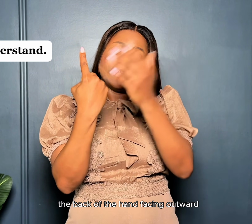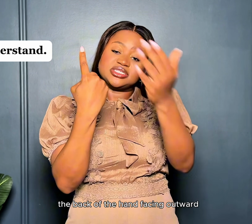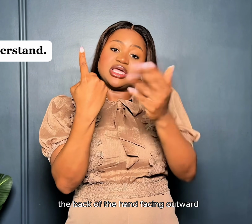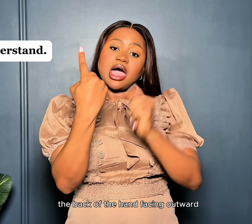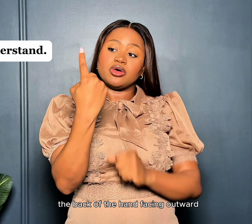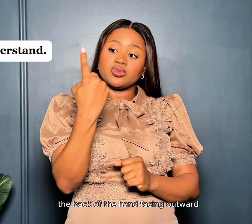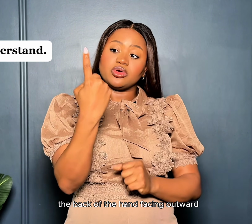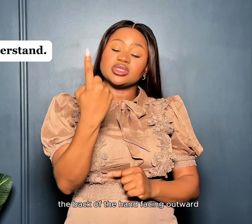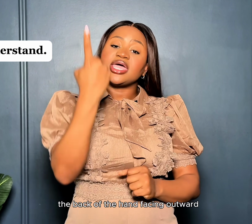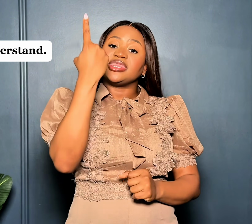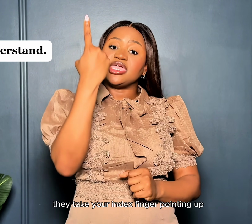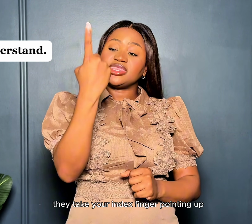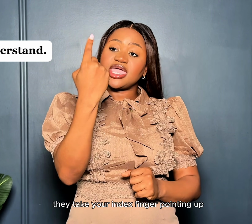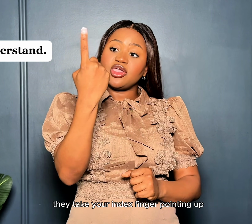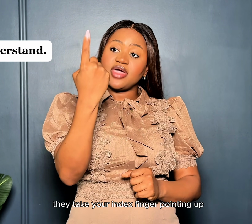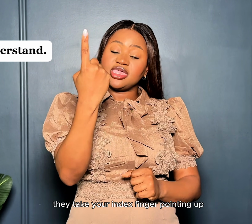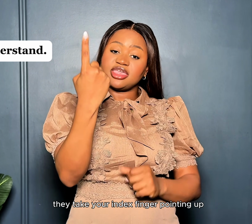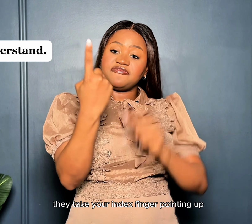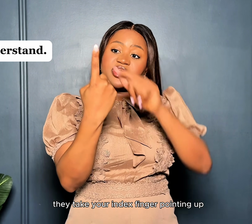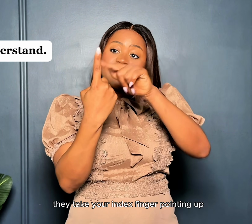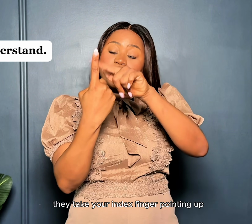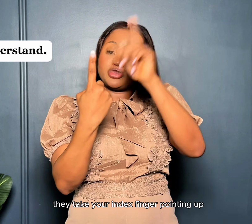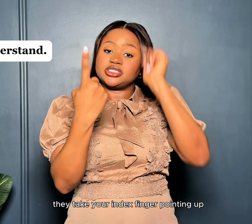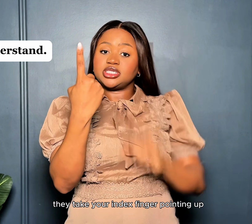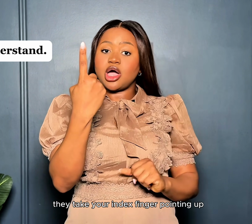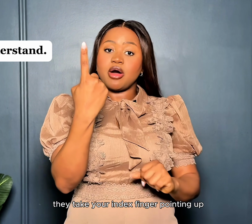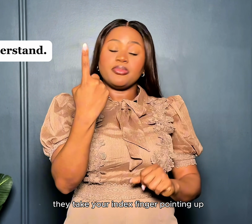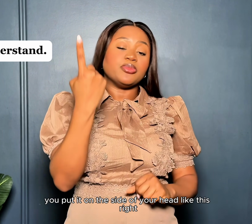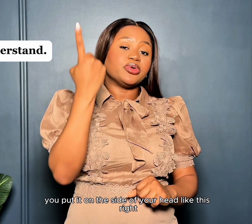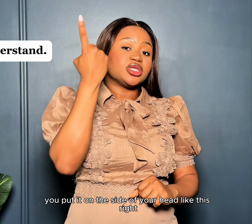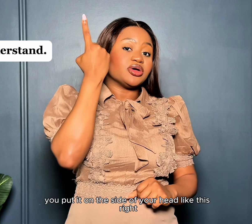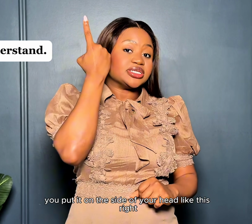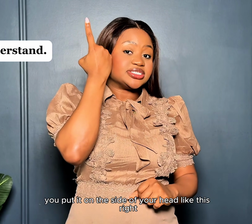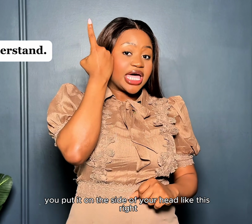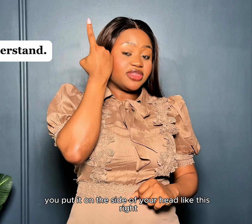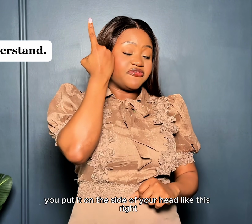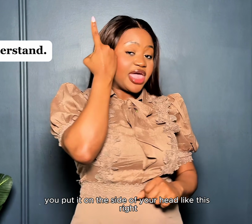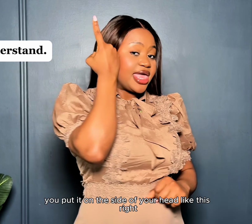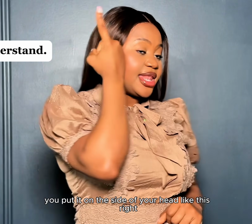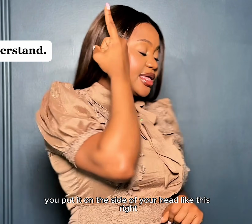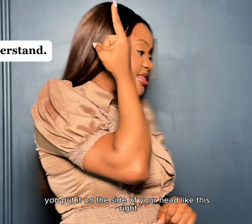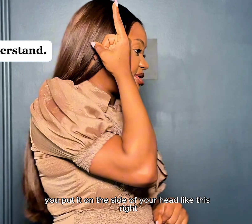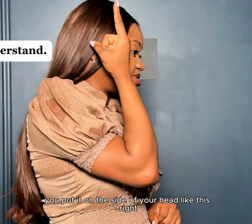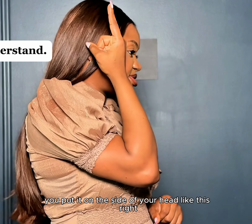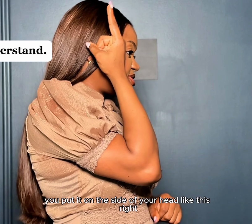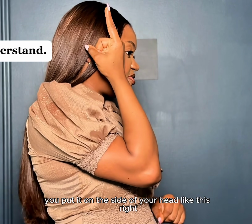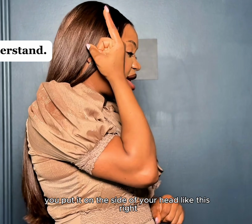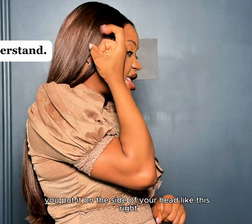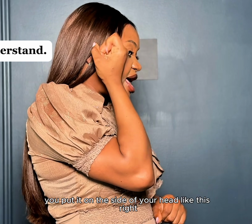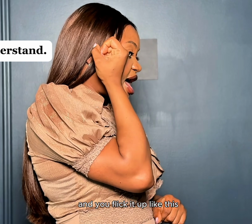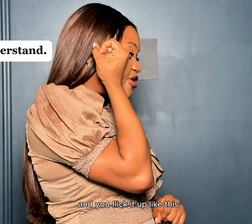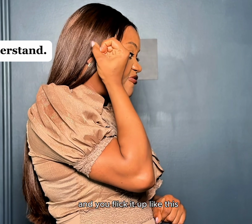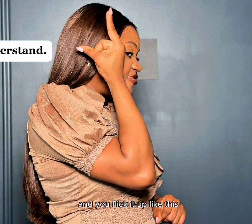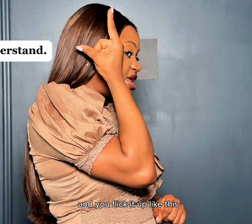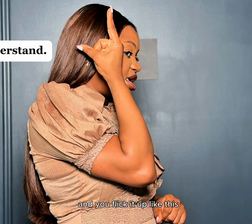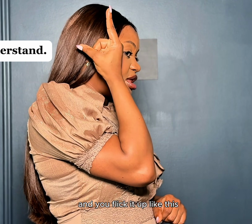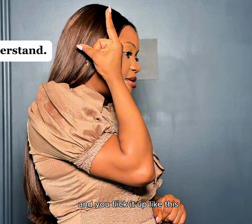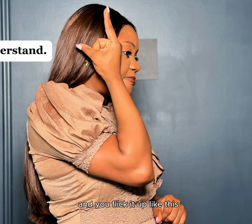facing outward. They take your index finger pointing up, you put it on the side of your head like this, right? And you flick it up